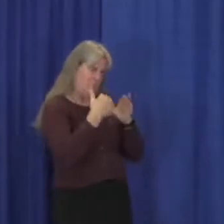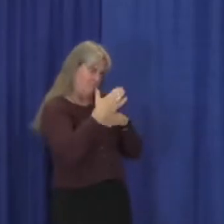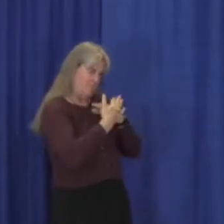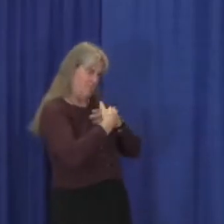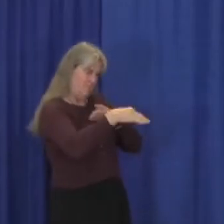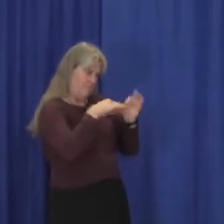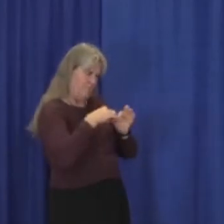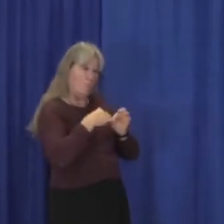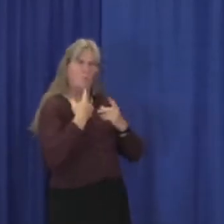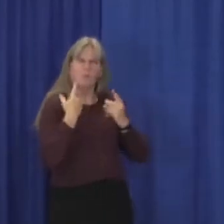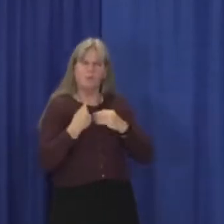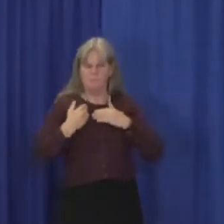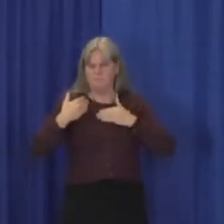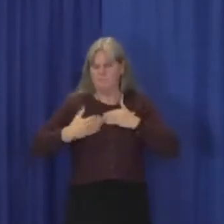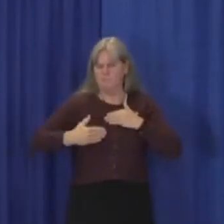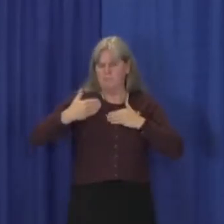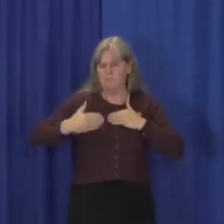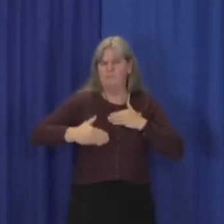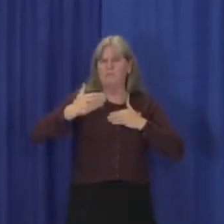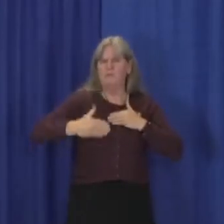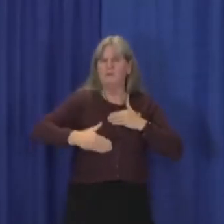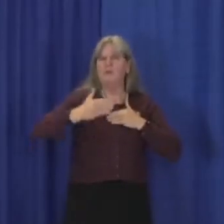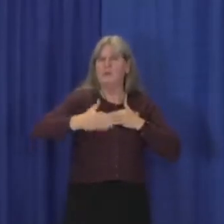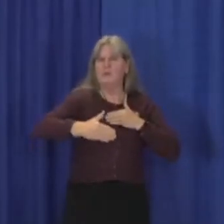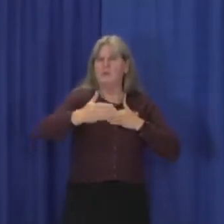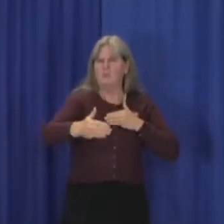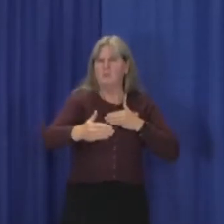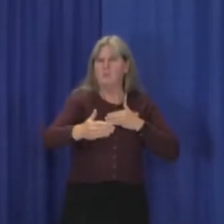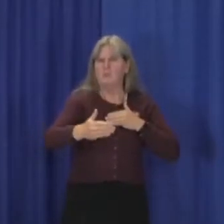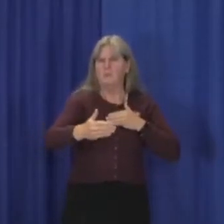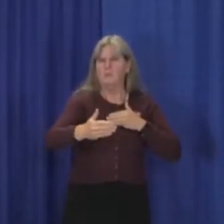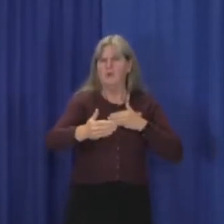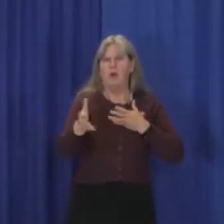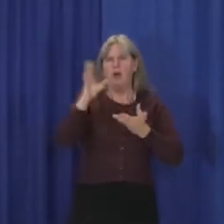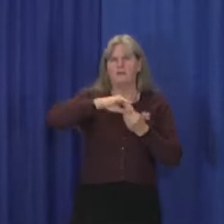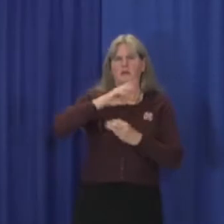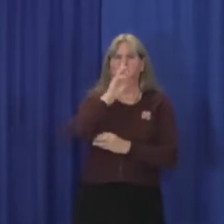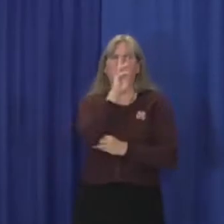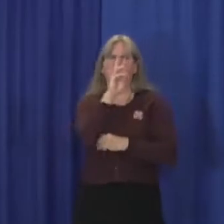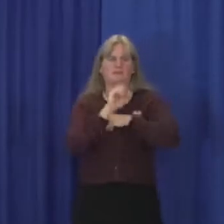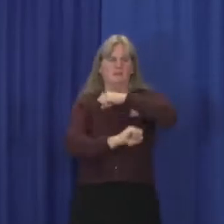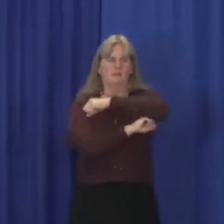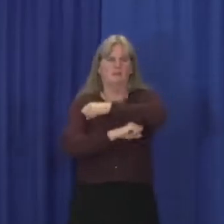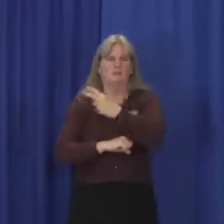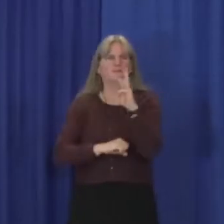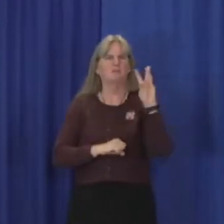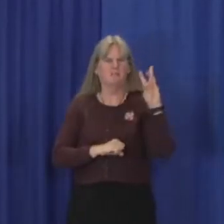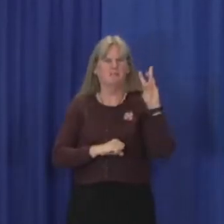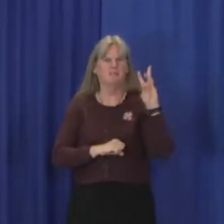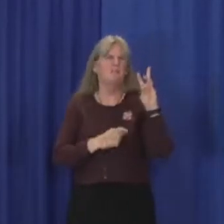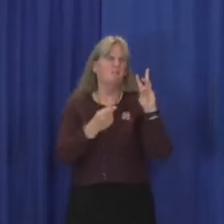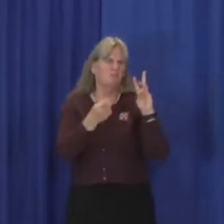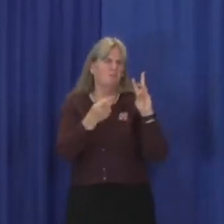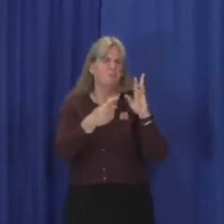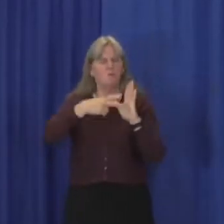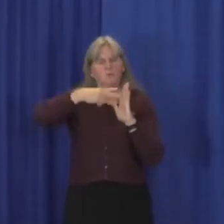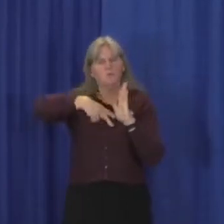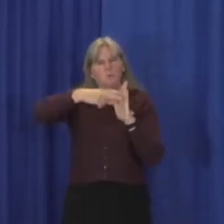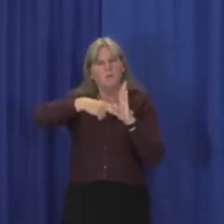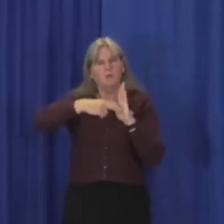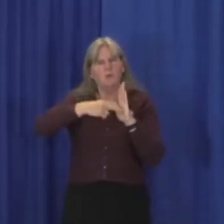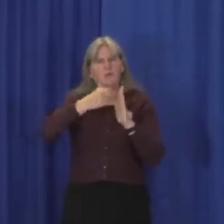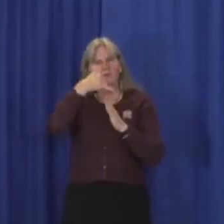out our path forward and is centered on 6 pillars. You can find them and read them all